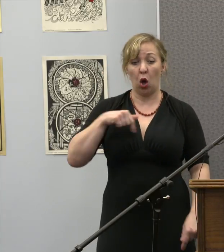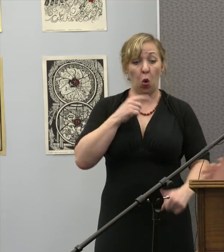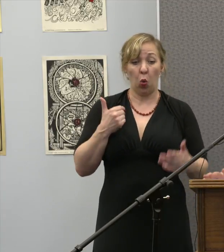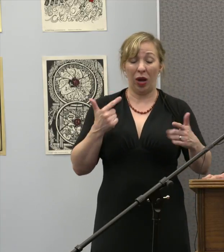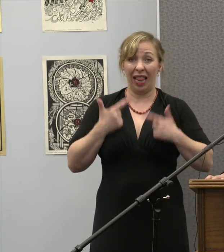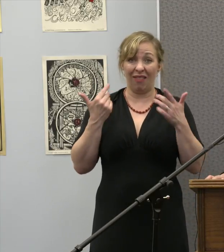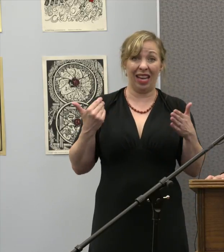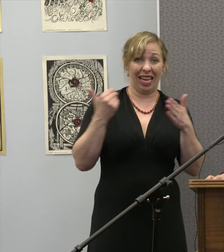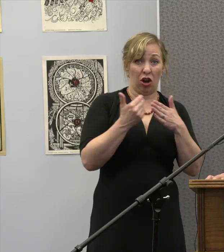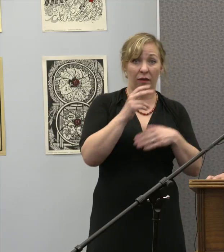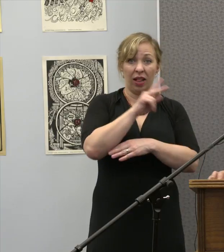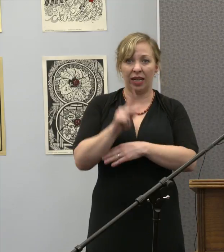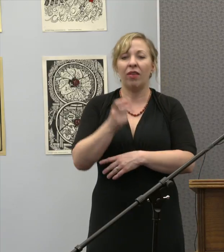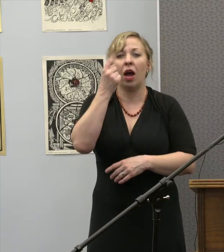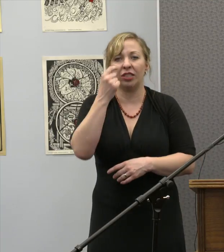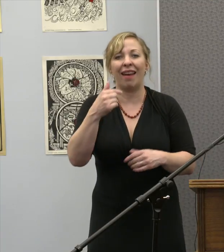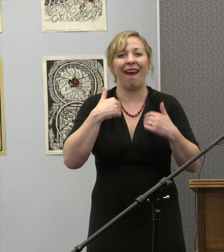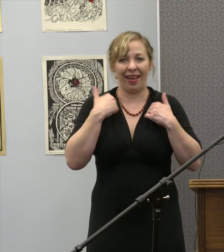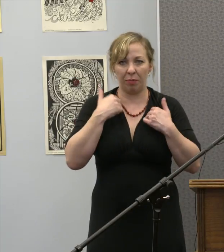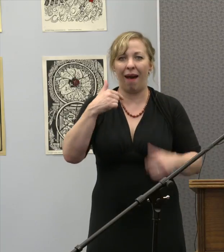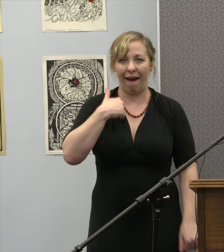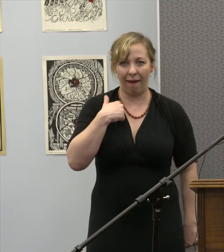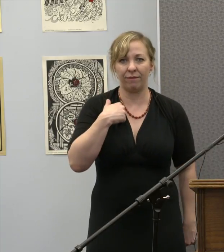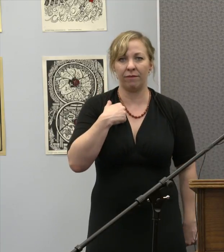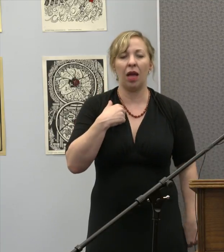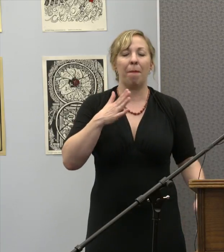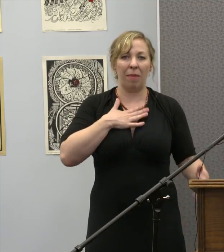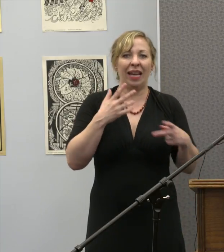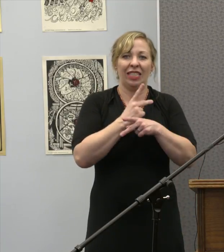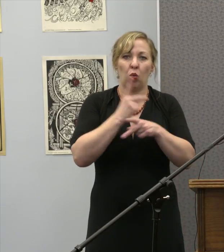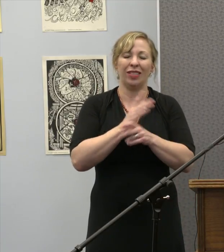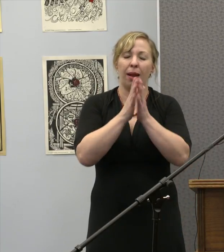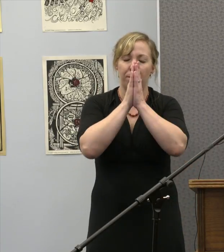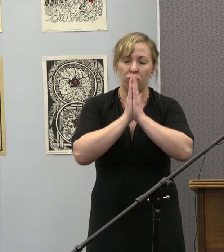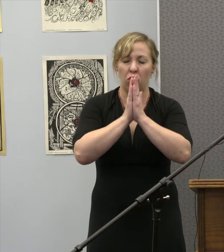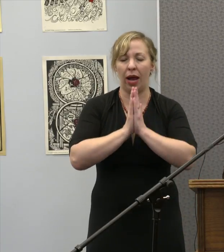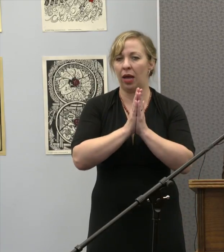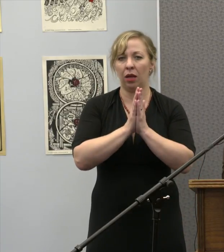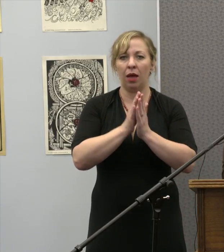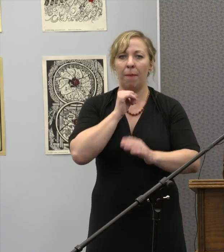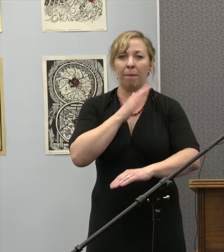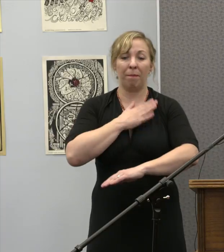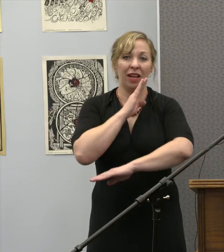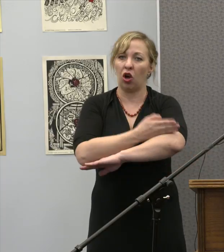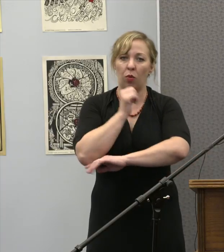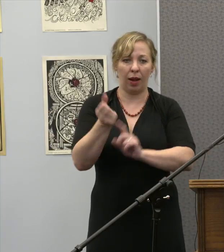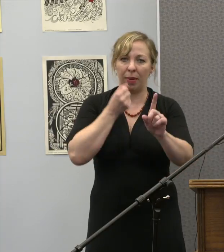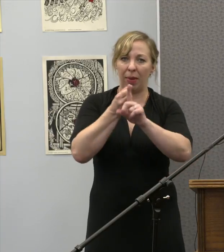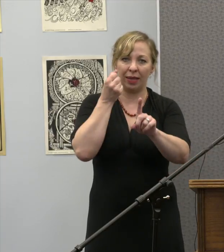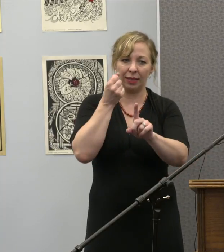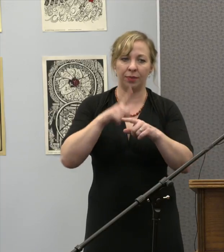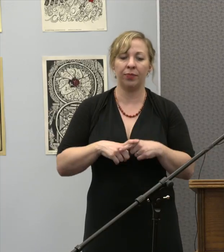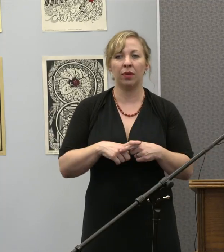and my asthma has gotten worse throughout the years that I've lived there. I pray that my daughter won't get asthma too. As climate change worsens, it's